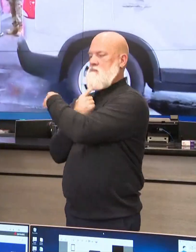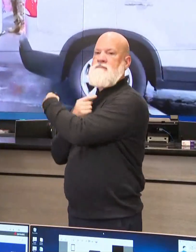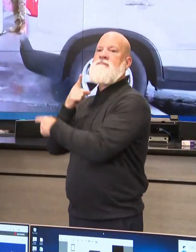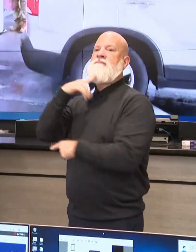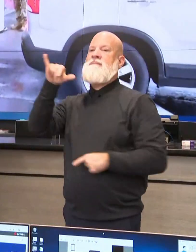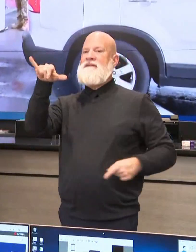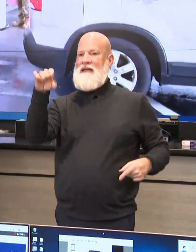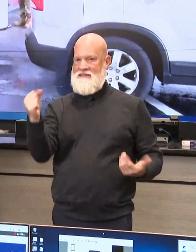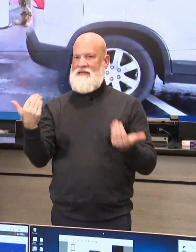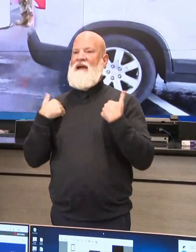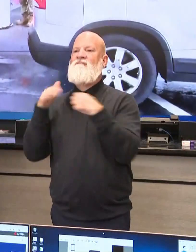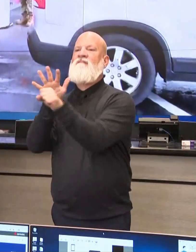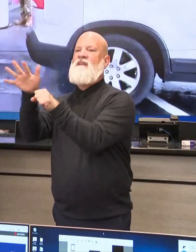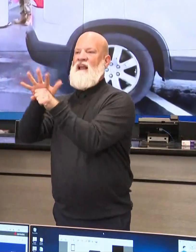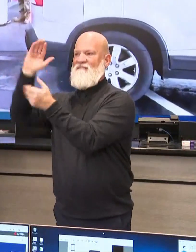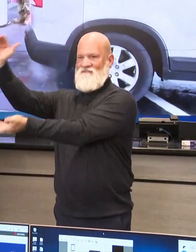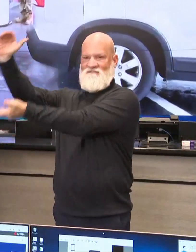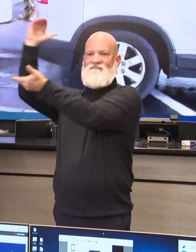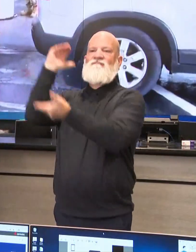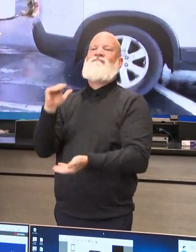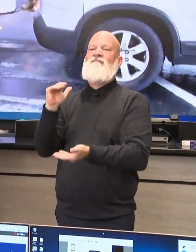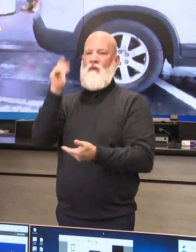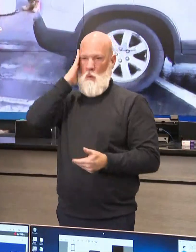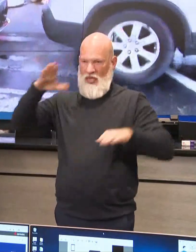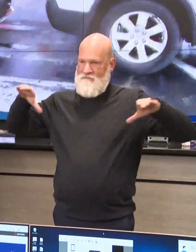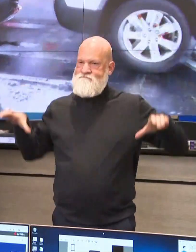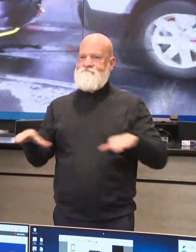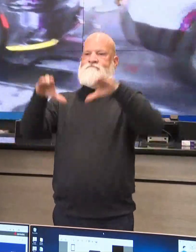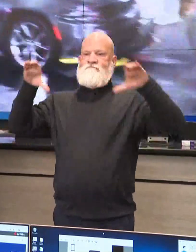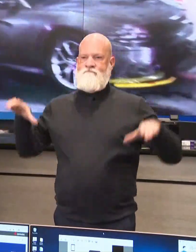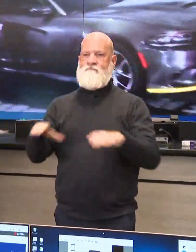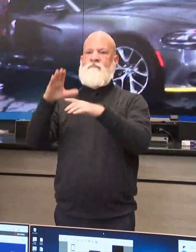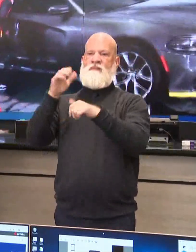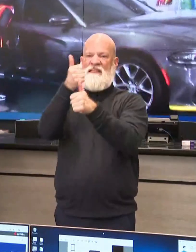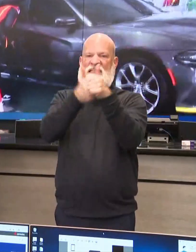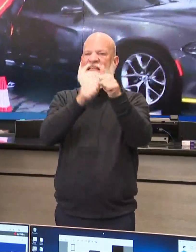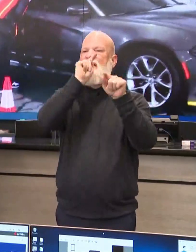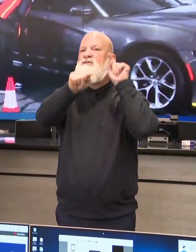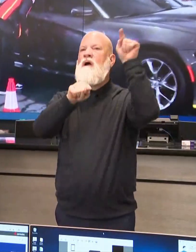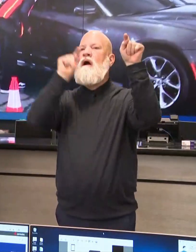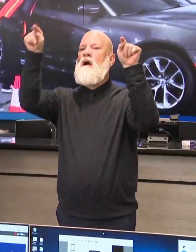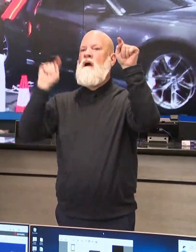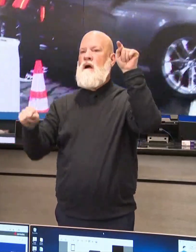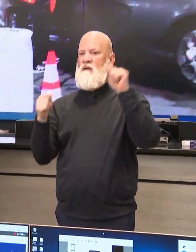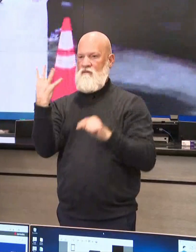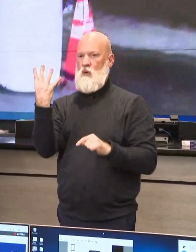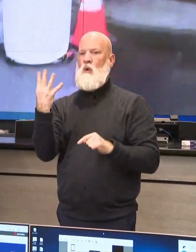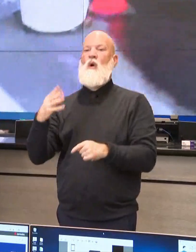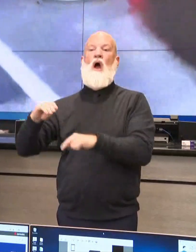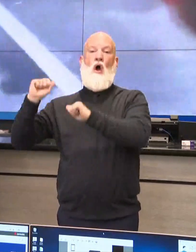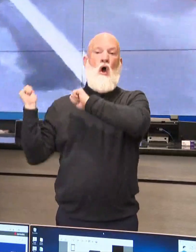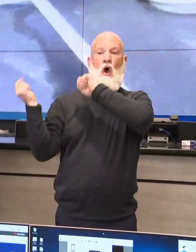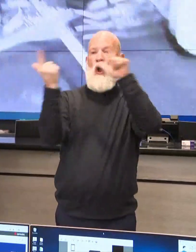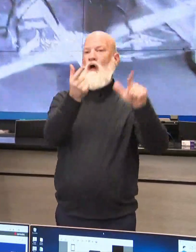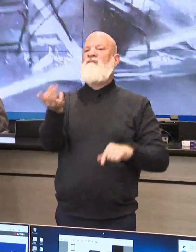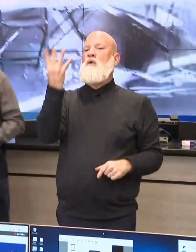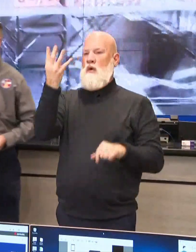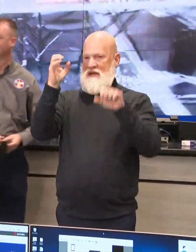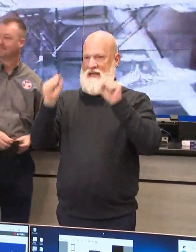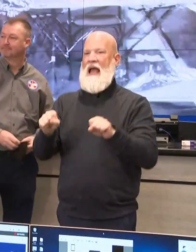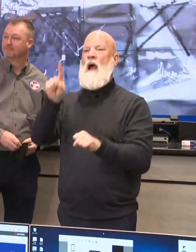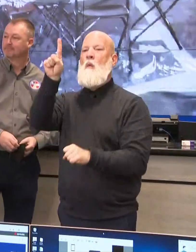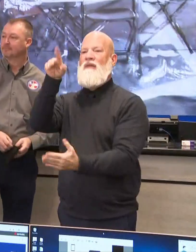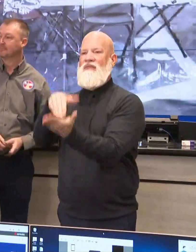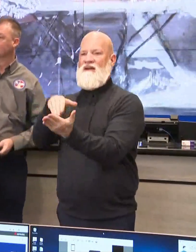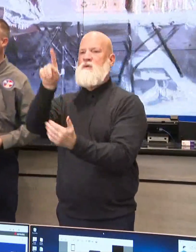do 1,100 shots per site per day. So we have we're definitely ready to rock and roll this week. Can you